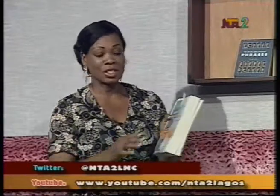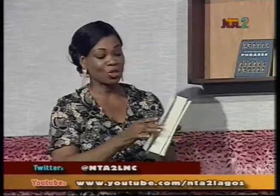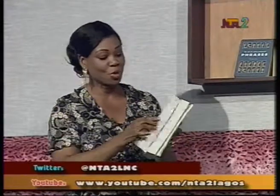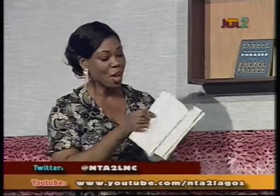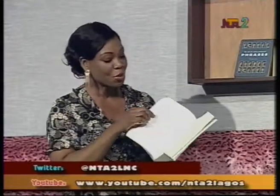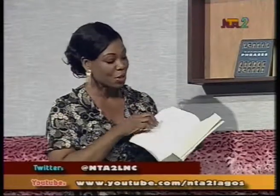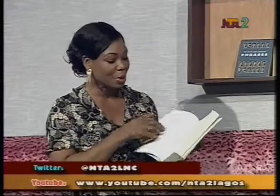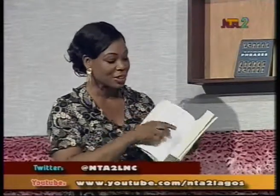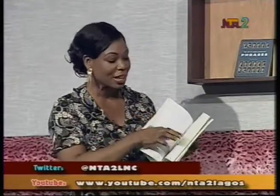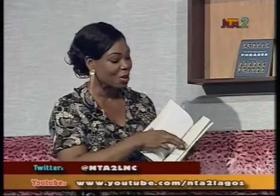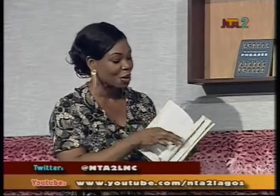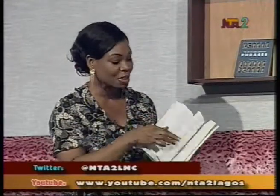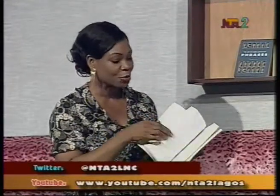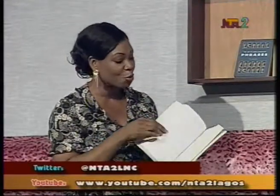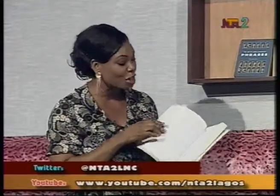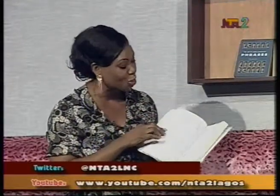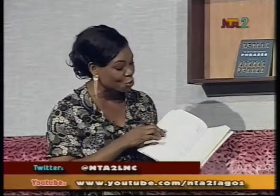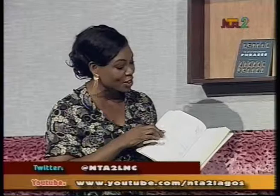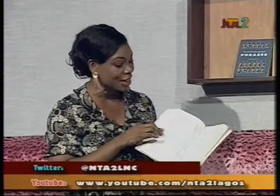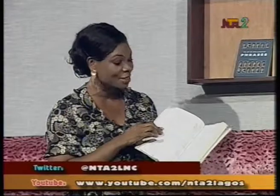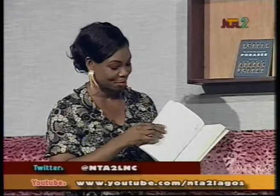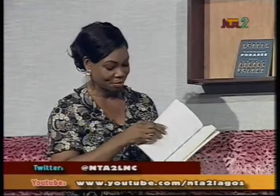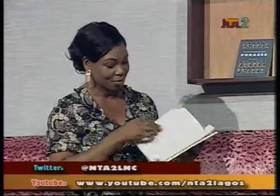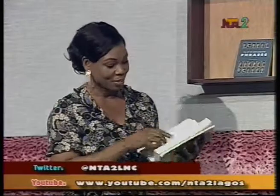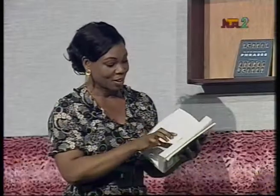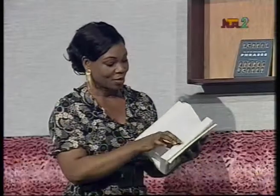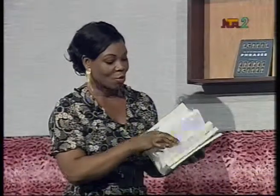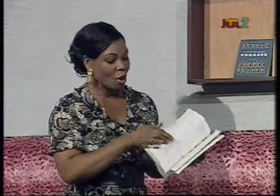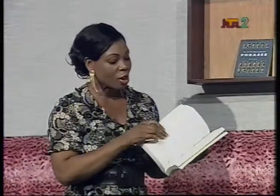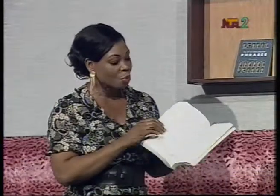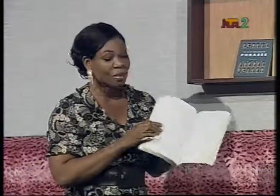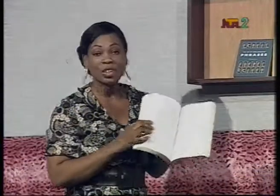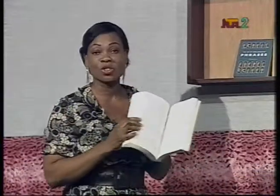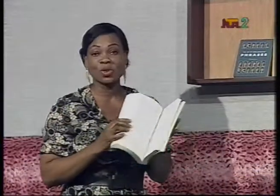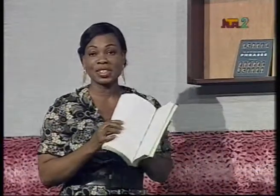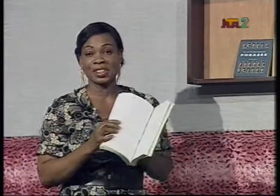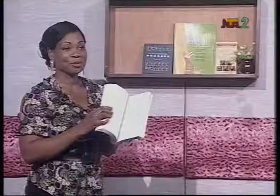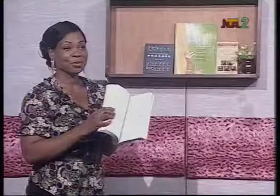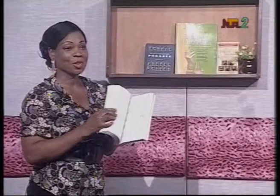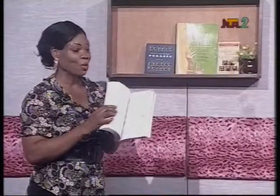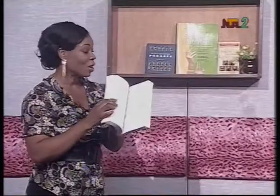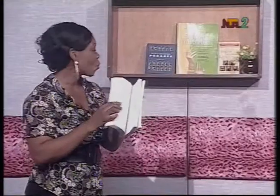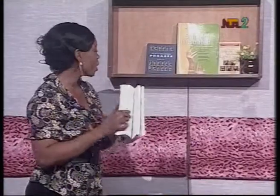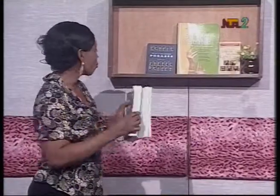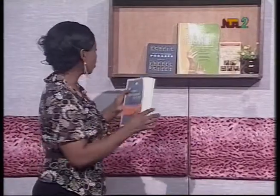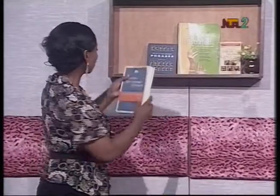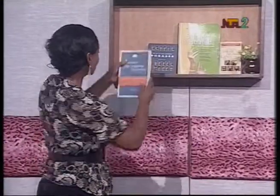you everything about sign language. It's fully illustrated. Well illustrated. You can win one of these